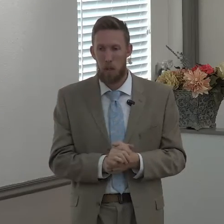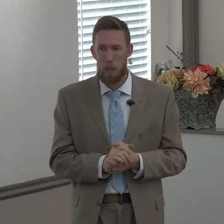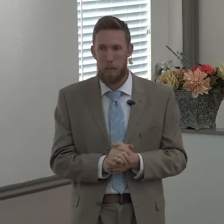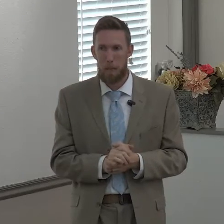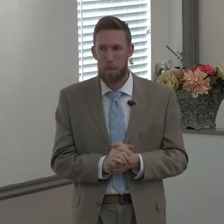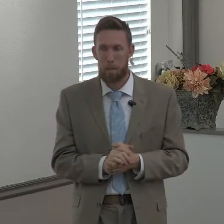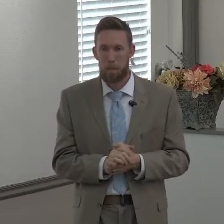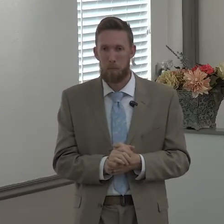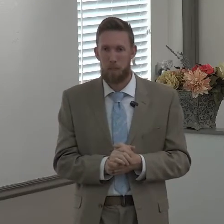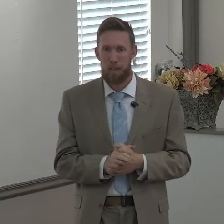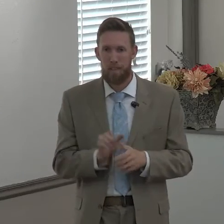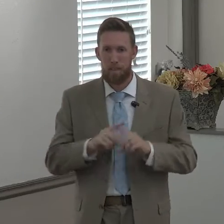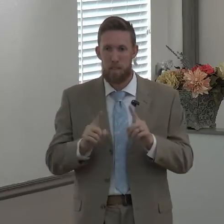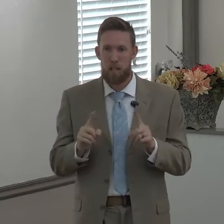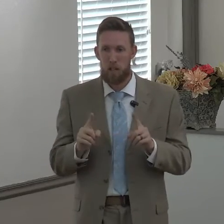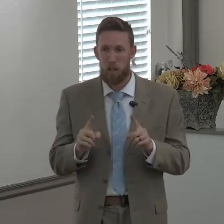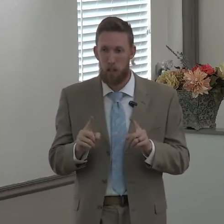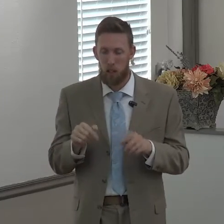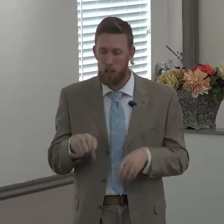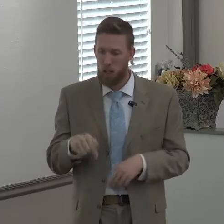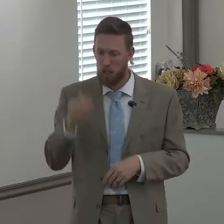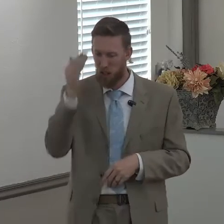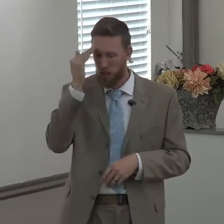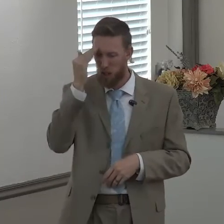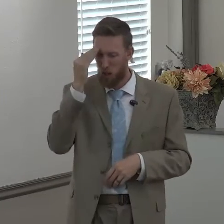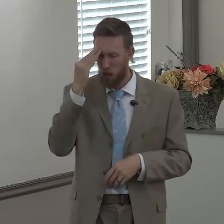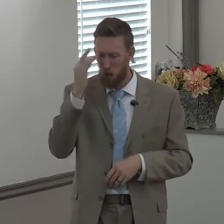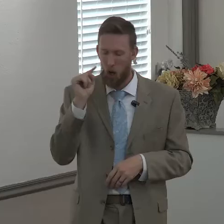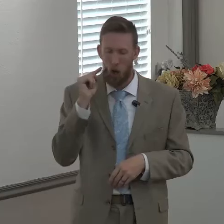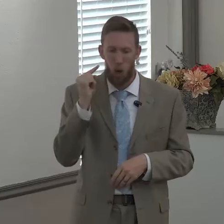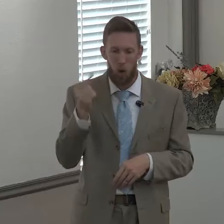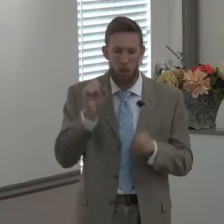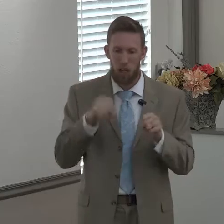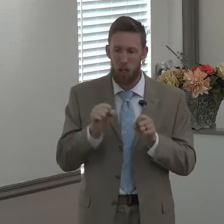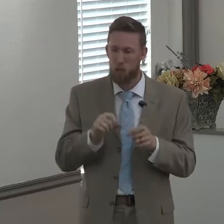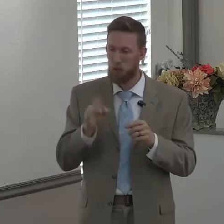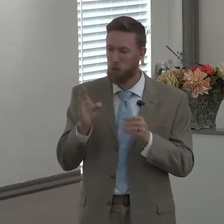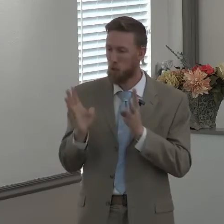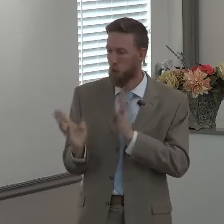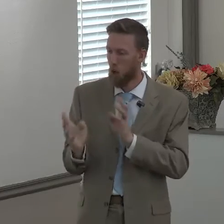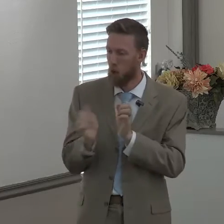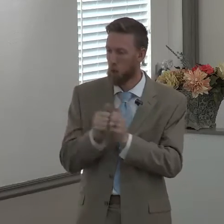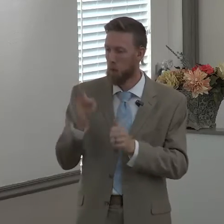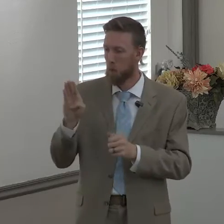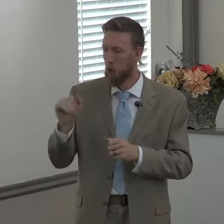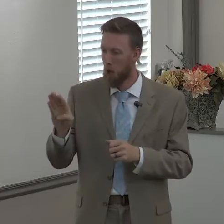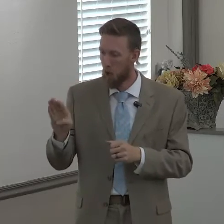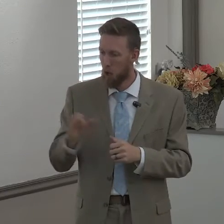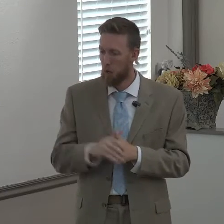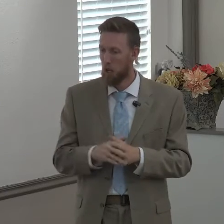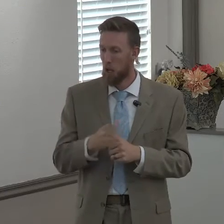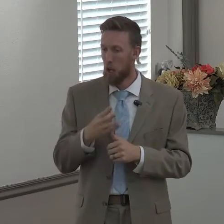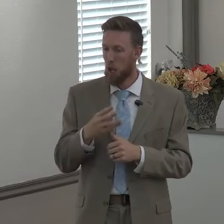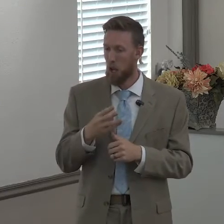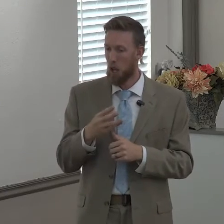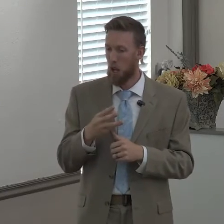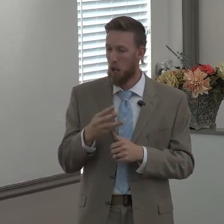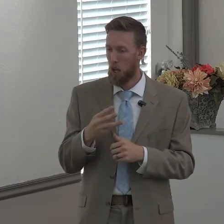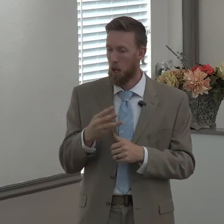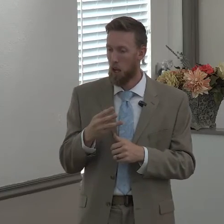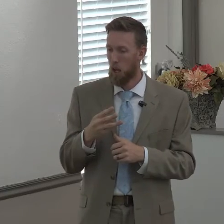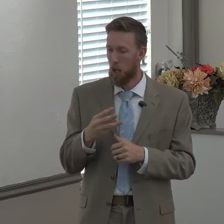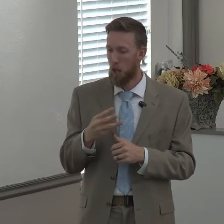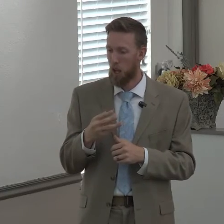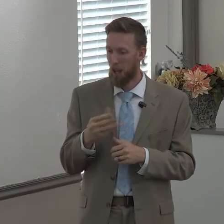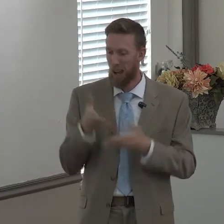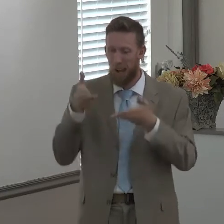But you know, Tom got saved and Tom got burdened for Bob. And well, he knew the only place he was ever going to get